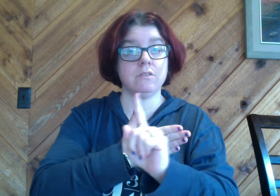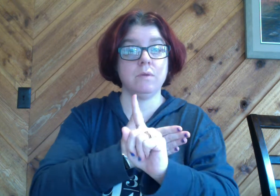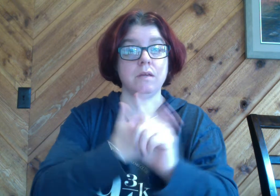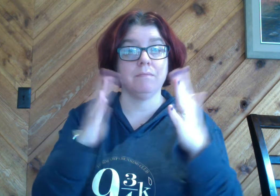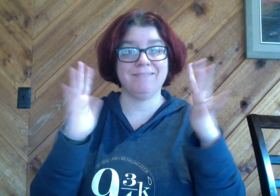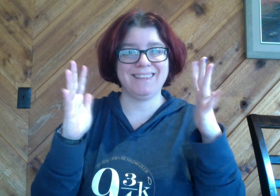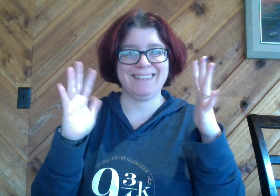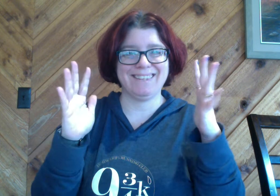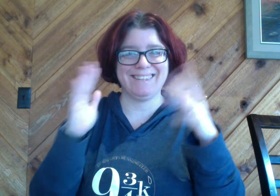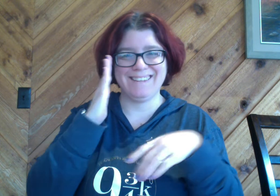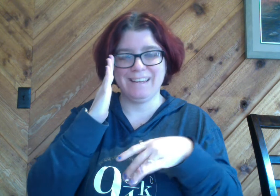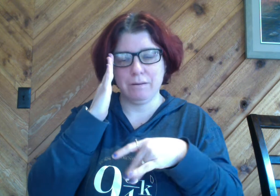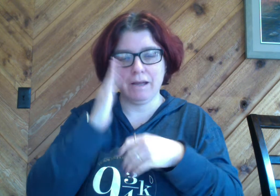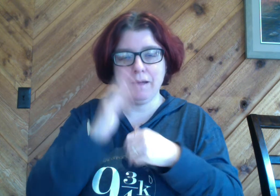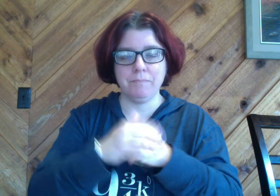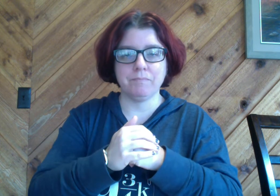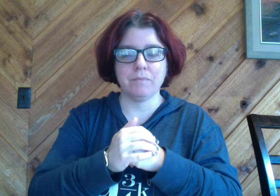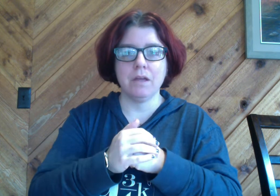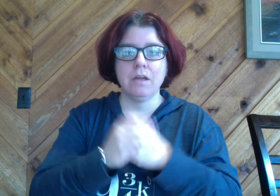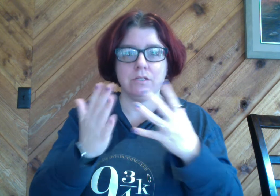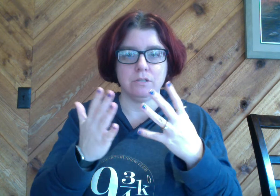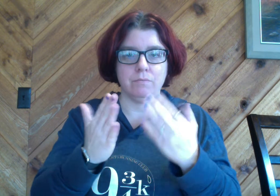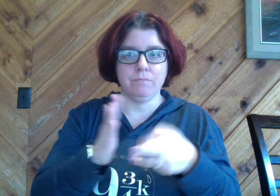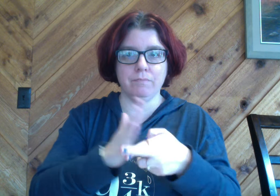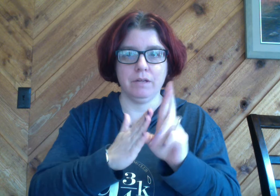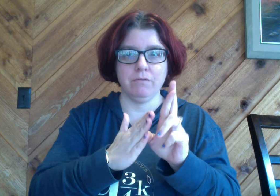week. Okay? So, in review,